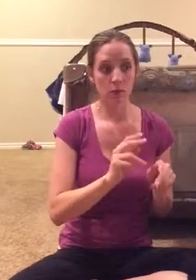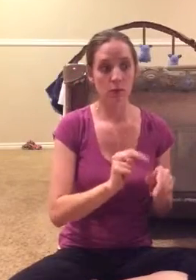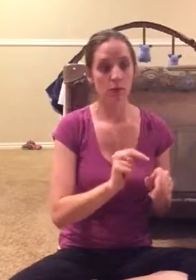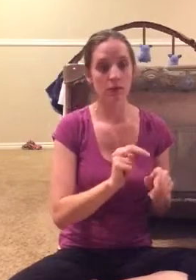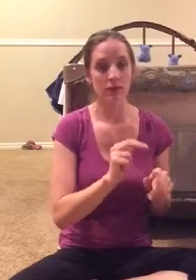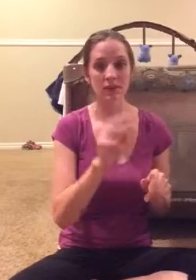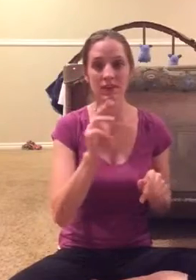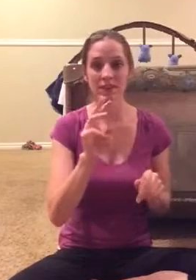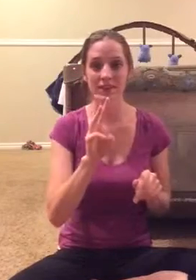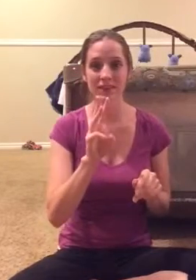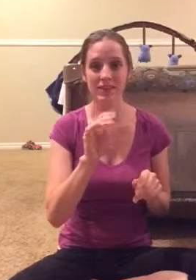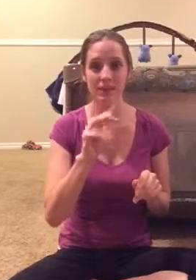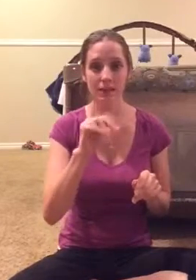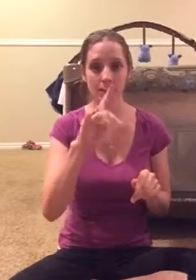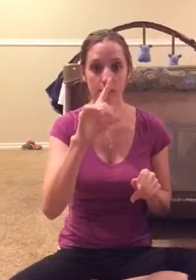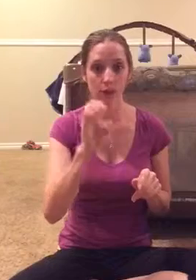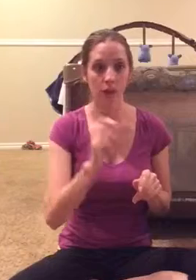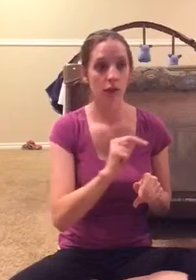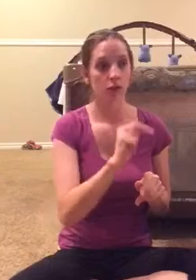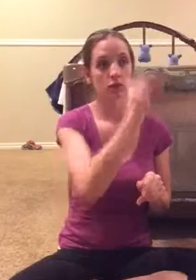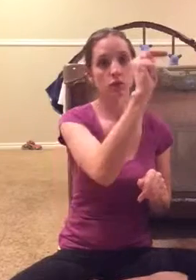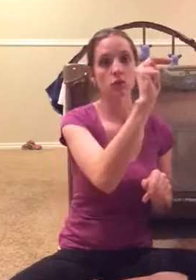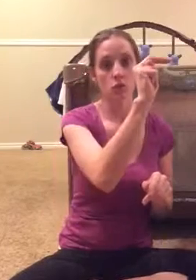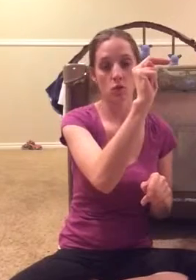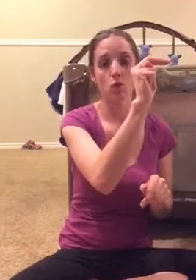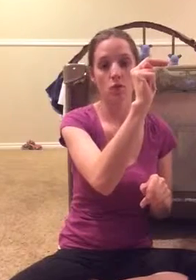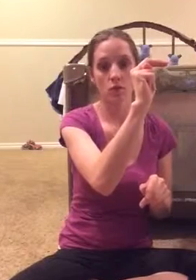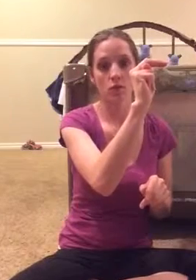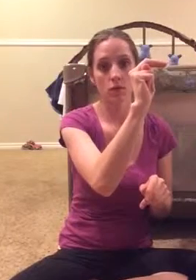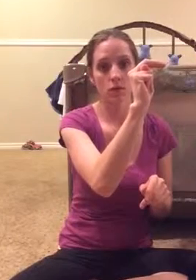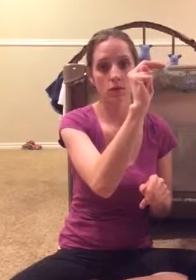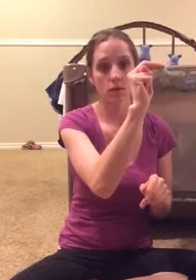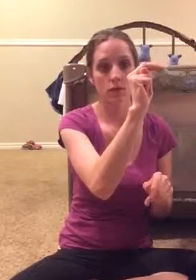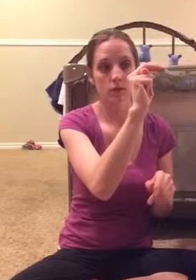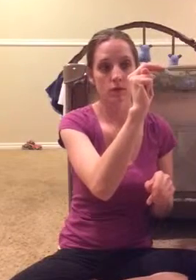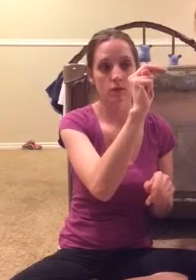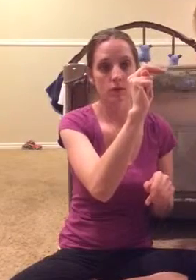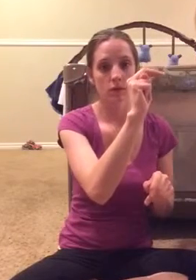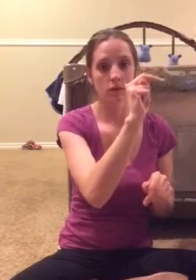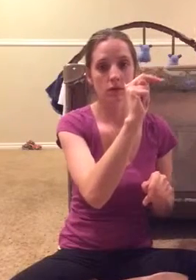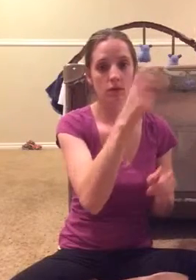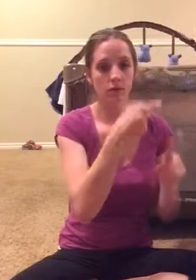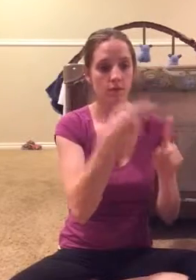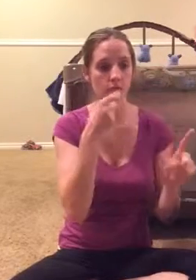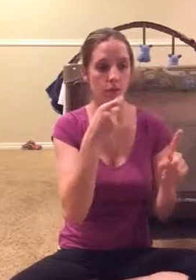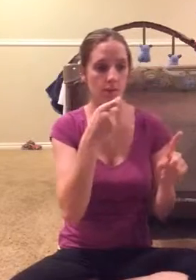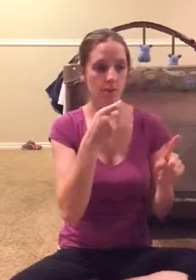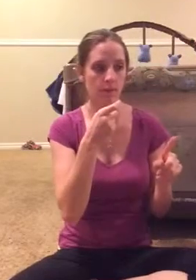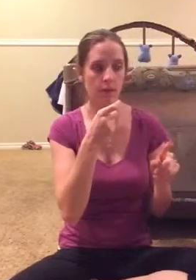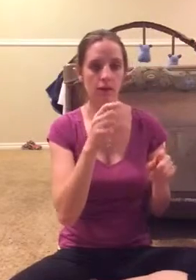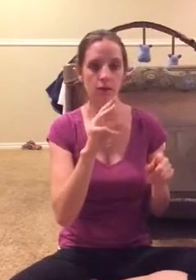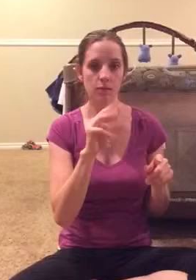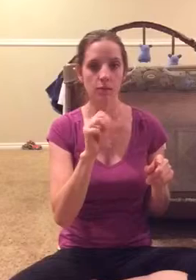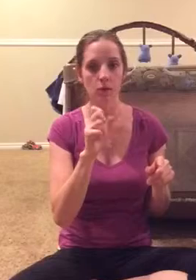All 7 who had been in the boat were wearing life jackets, but by the time rescue crews reached them, they were